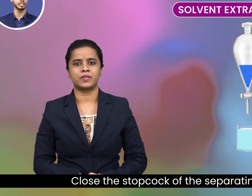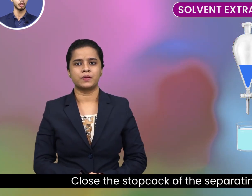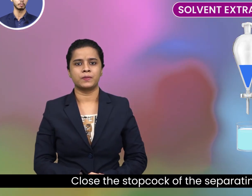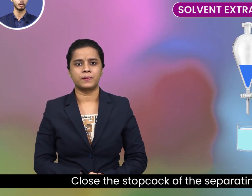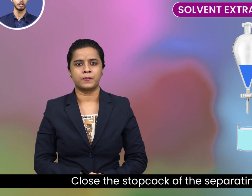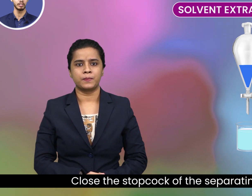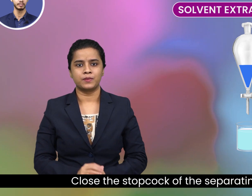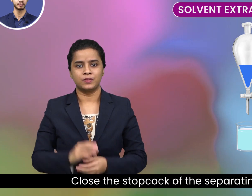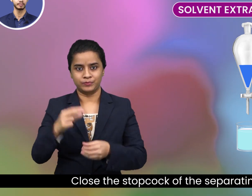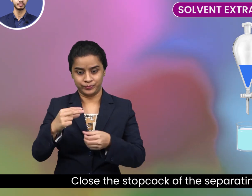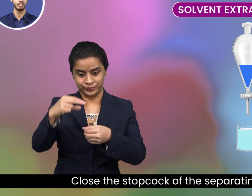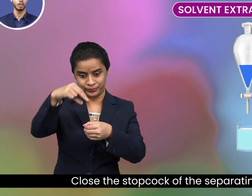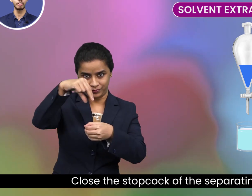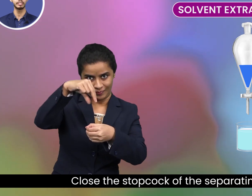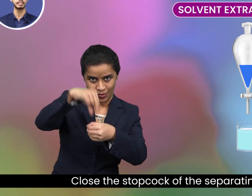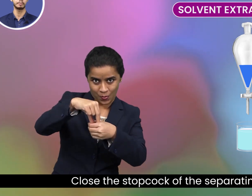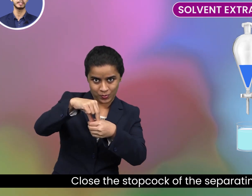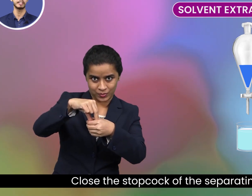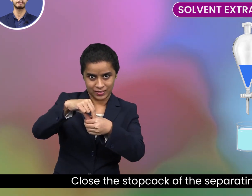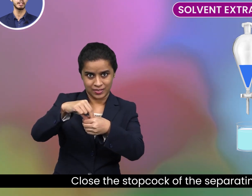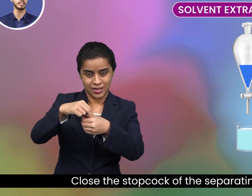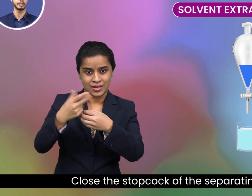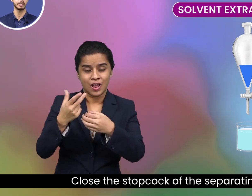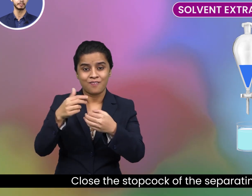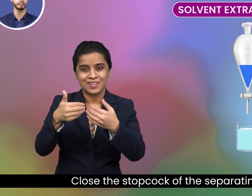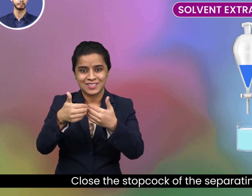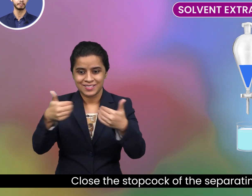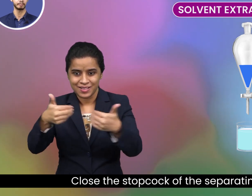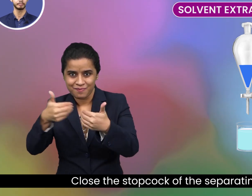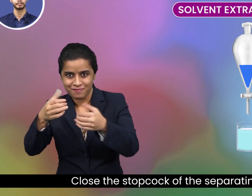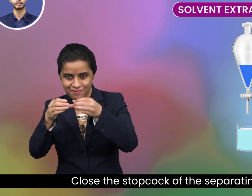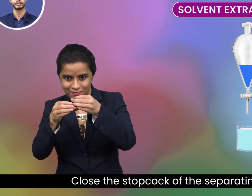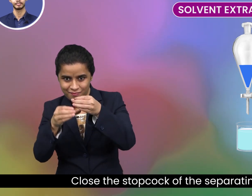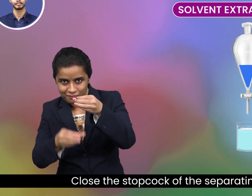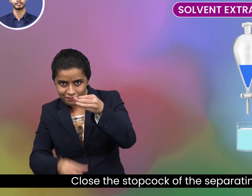Close the stopcock of the separating funnel